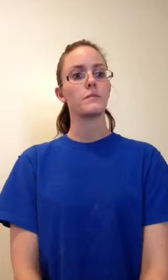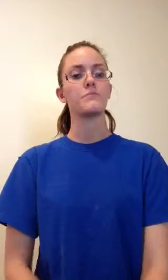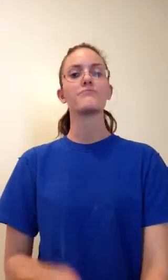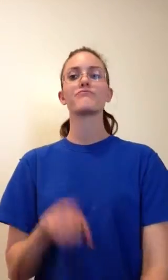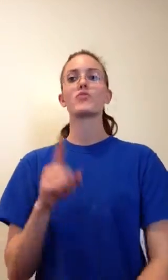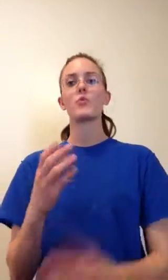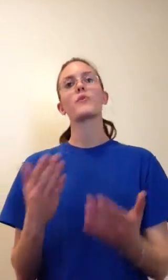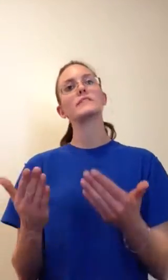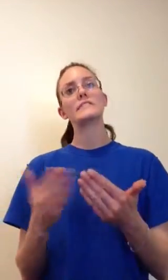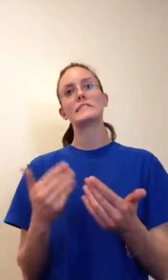it simple.